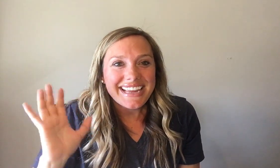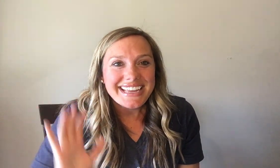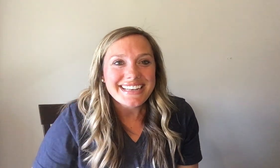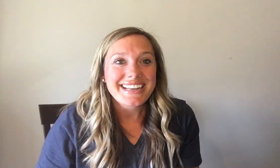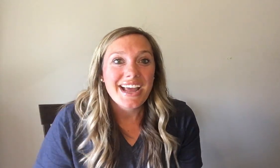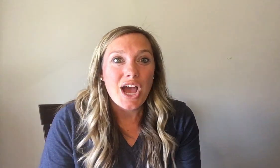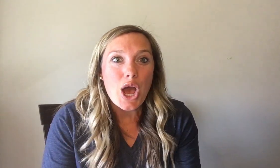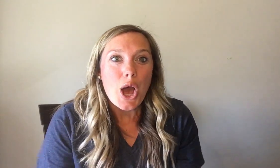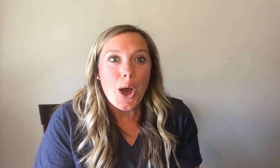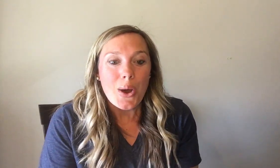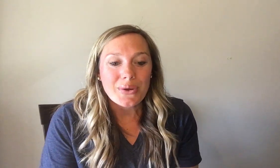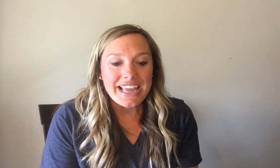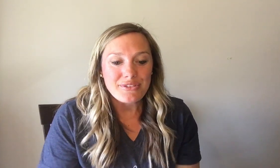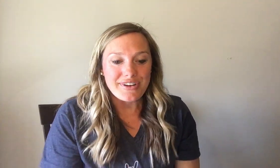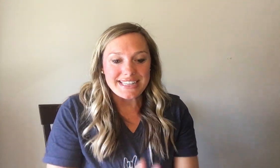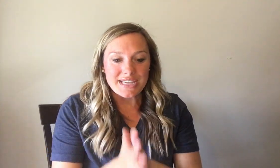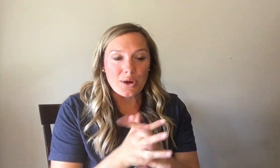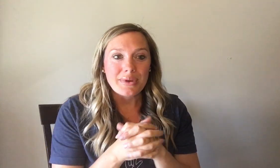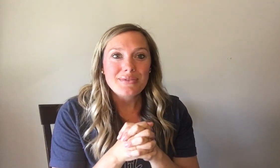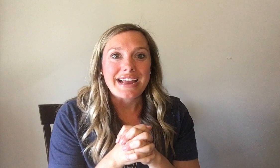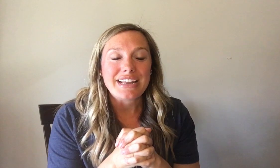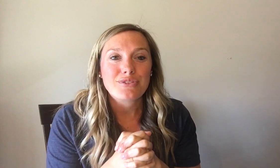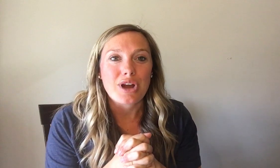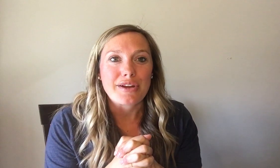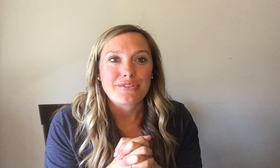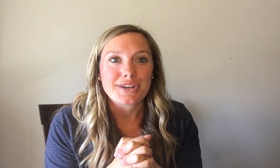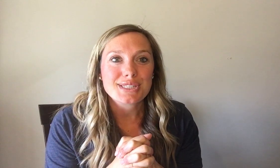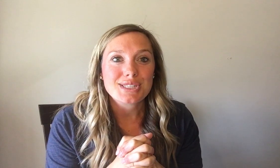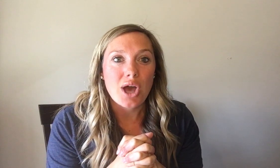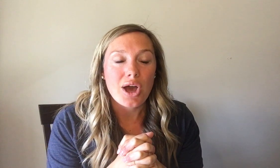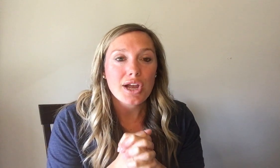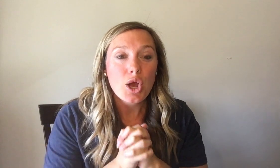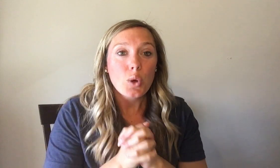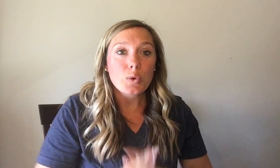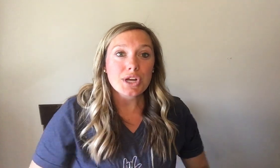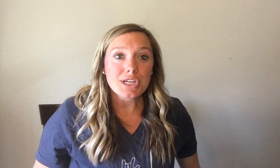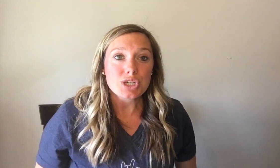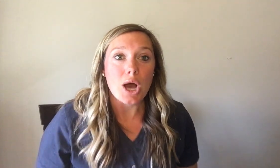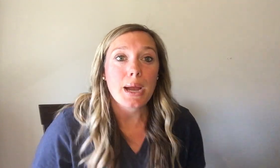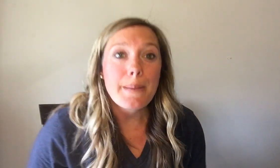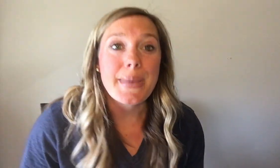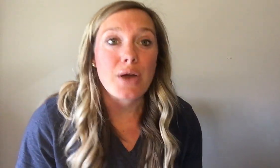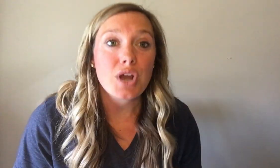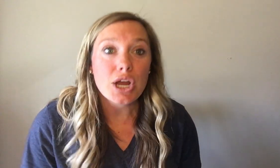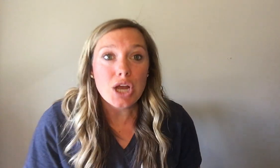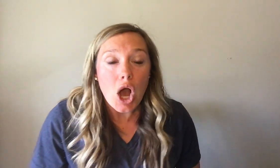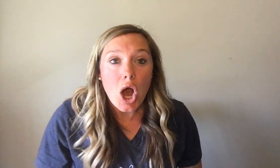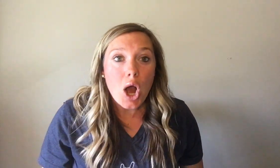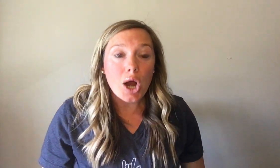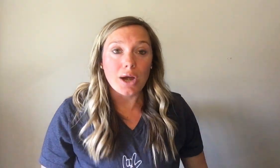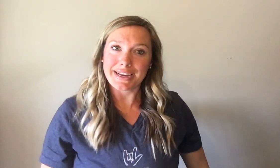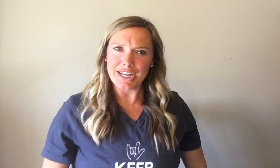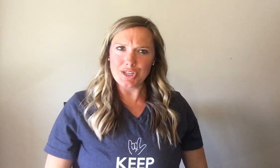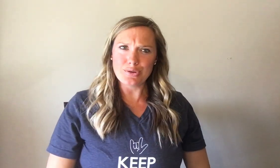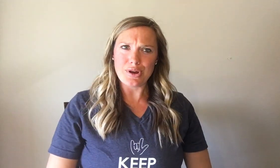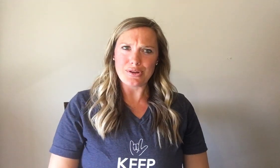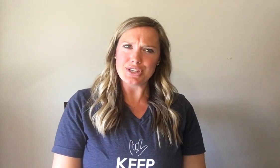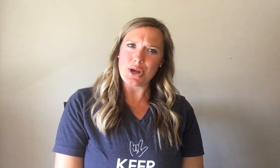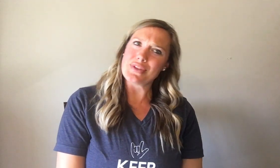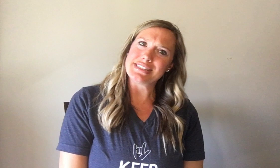Megan. Okay, friends, are we ready for our first song? We're gonna talk about a car. Do you know the sign